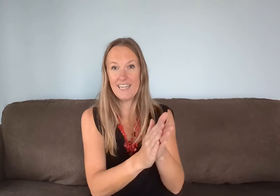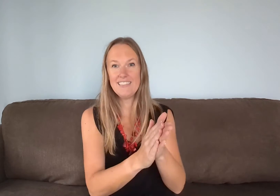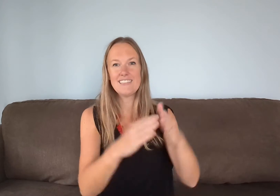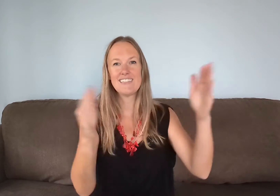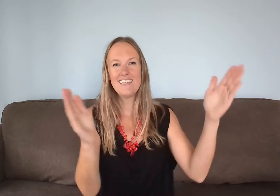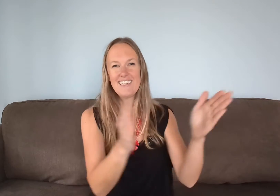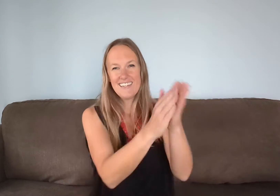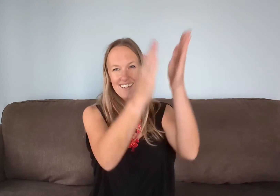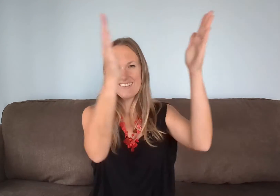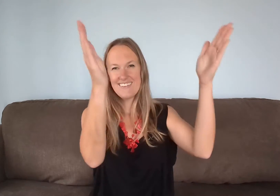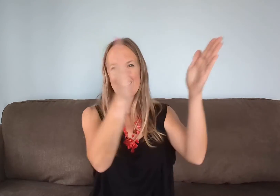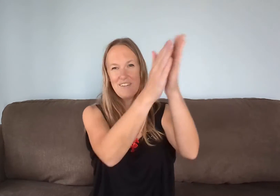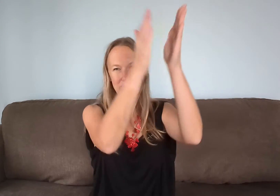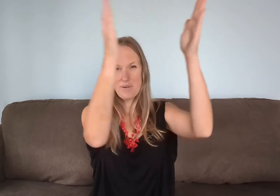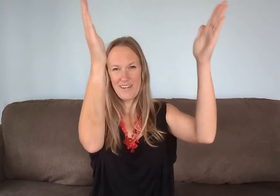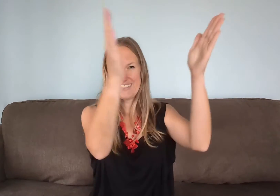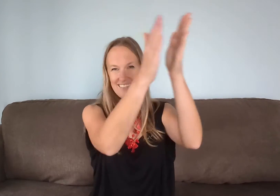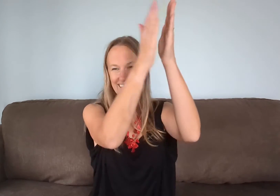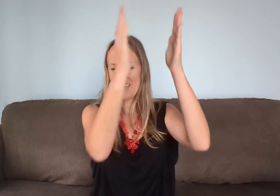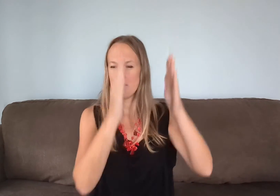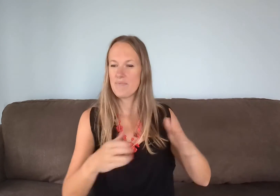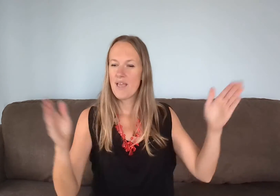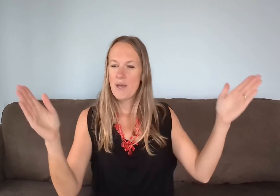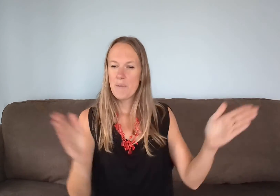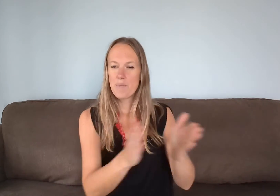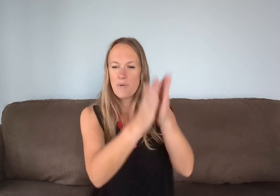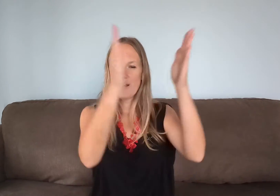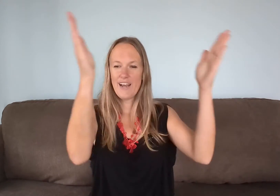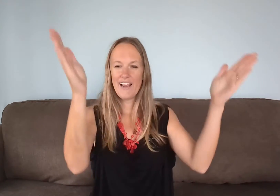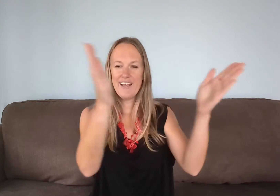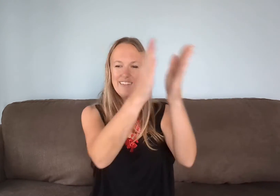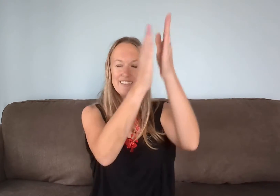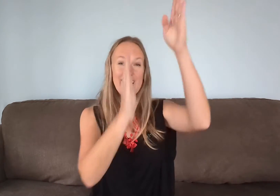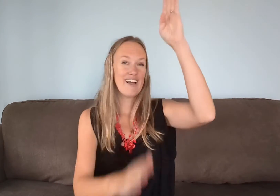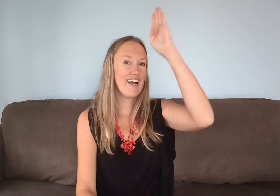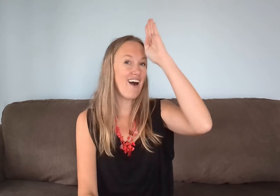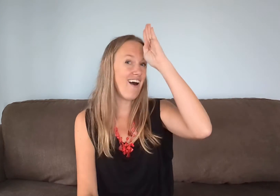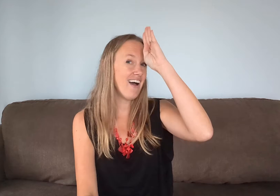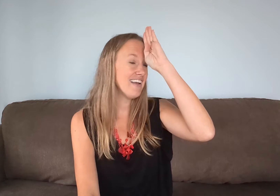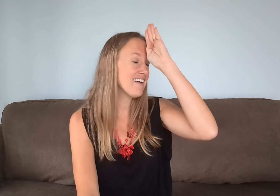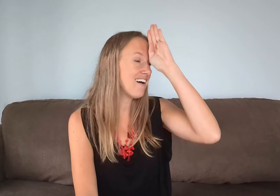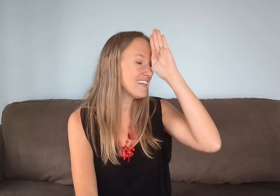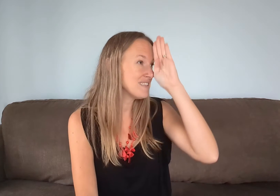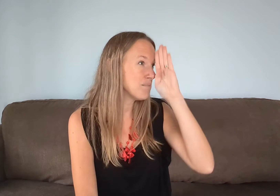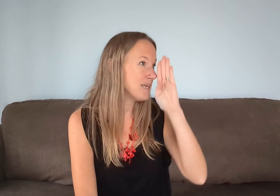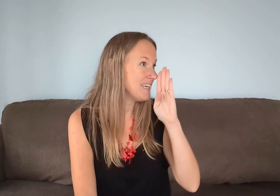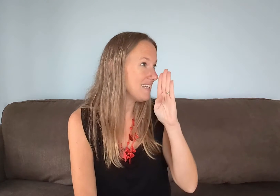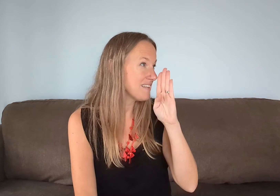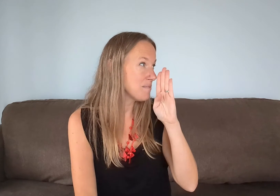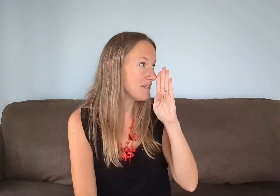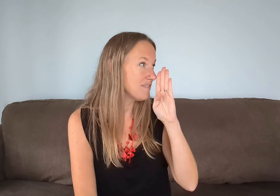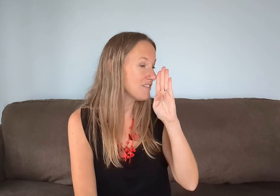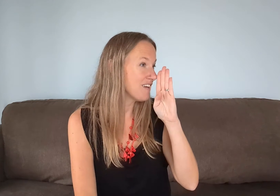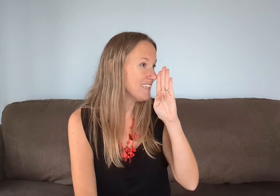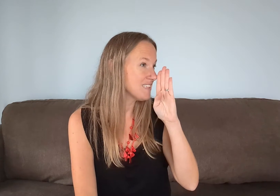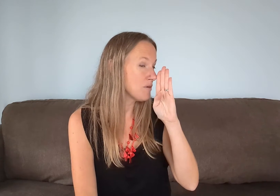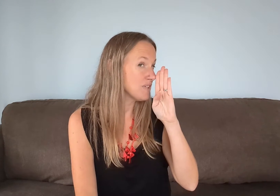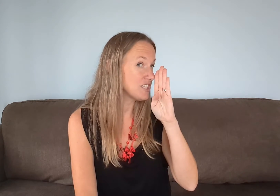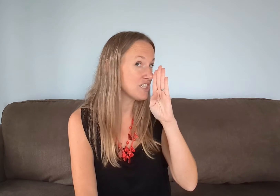this. Praise, okay? Praise God. God is a B down the middle of your face. I'm only turning